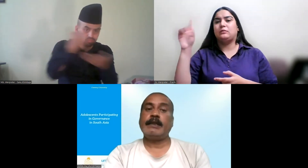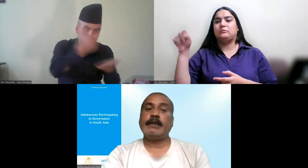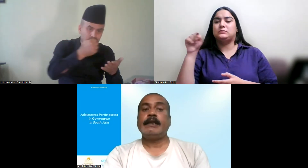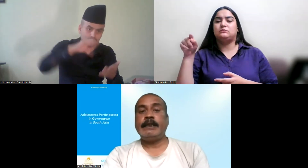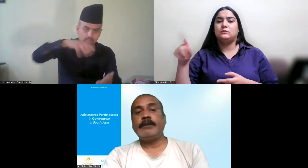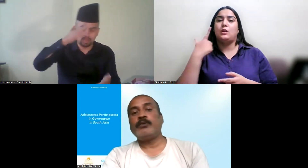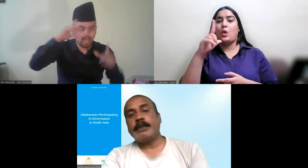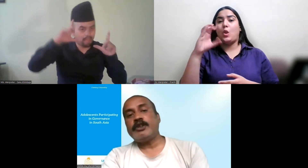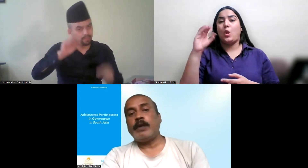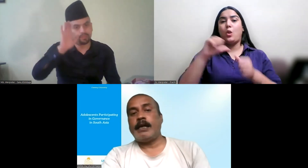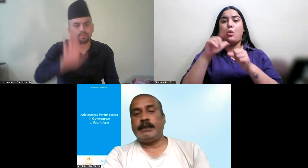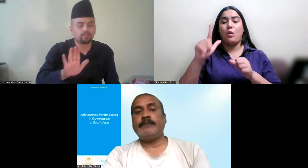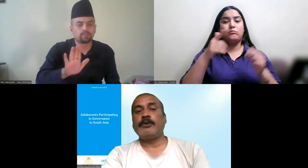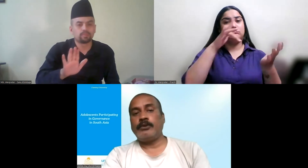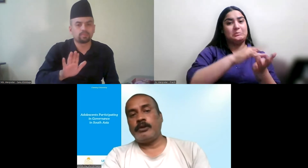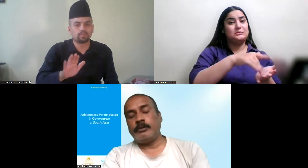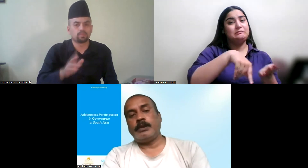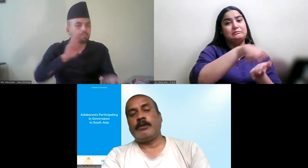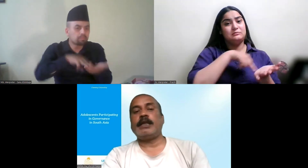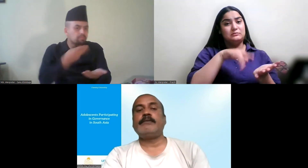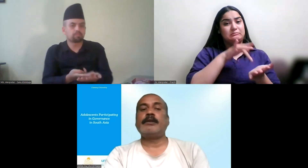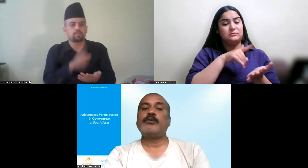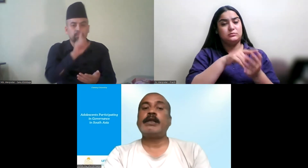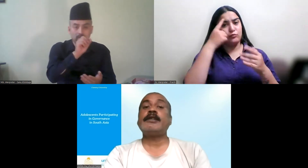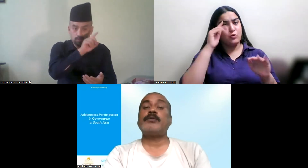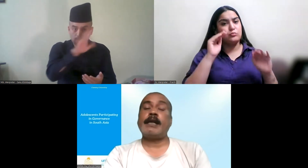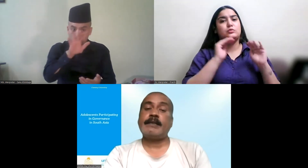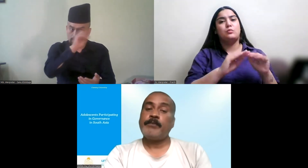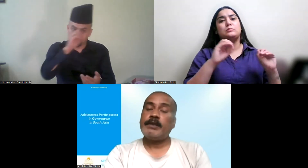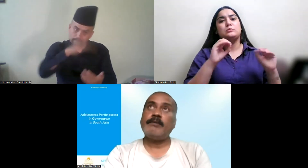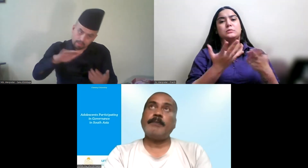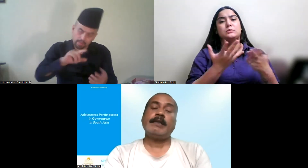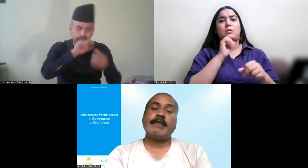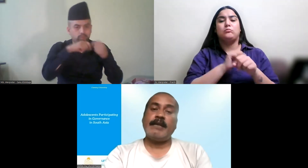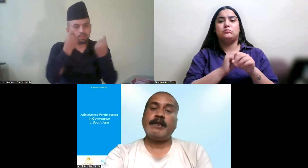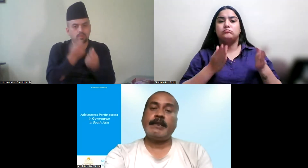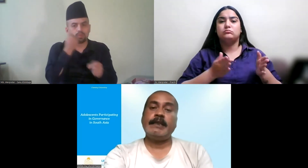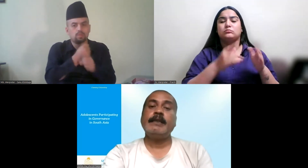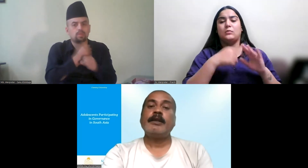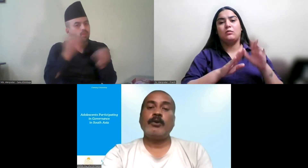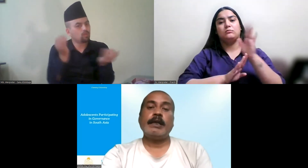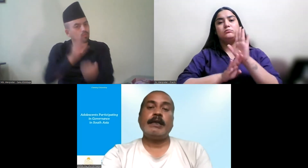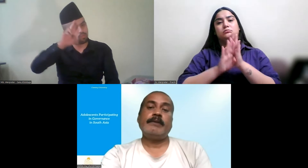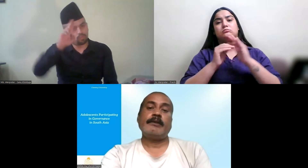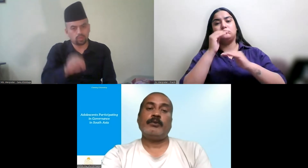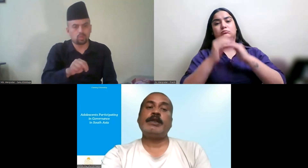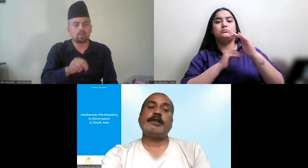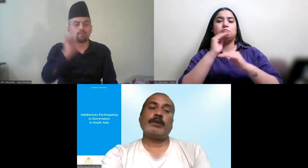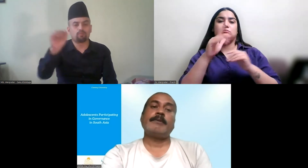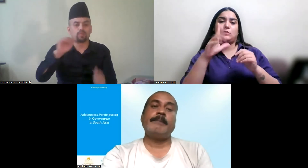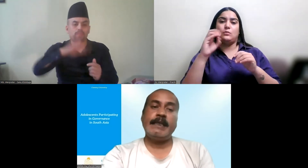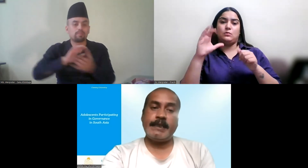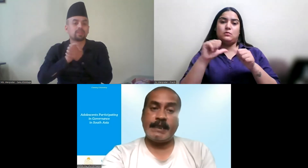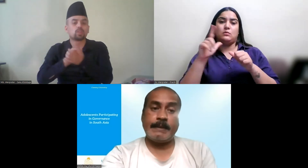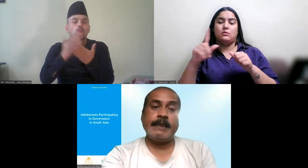level in working toward, if the local level working towards developing a child-friendly local level, which is